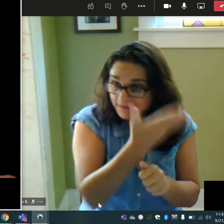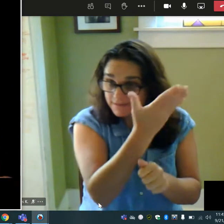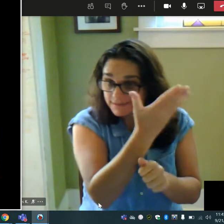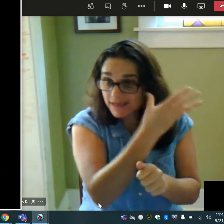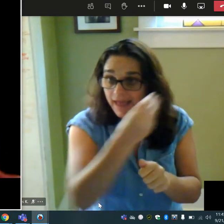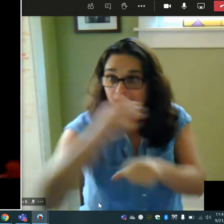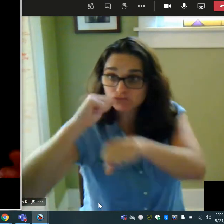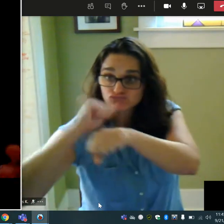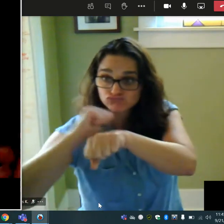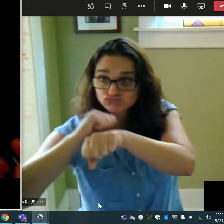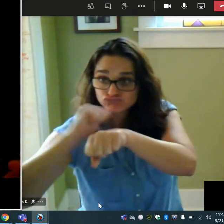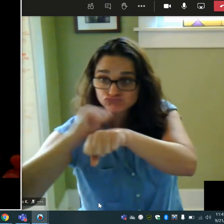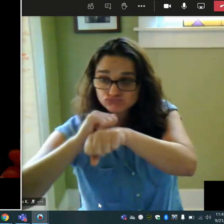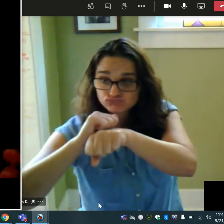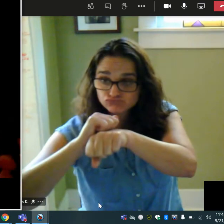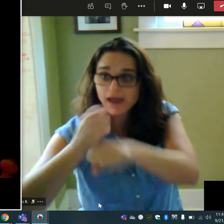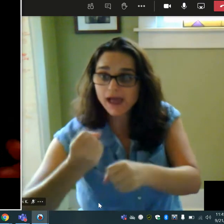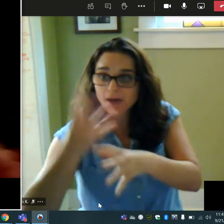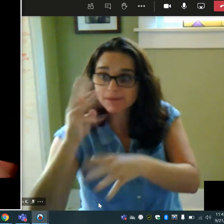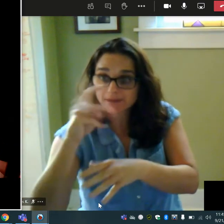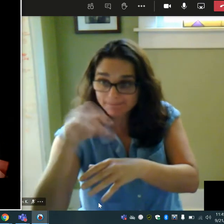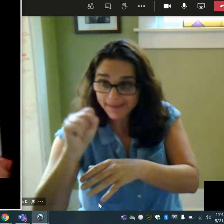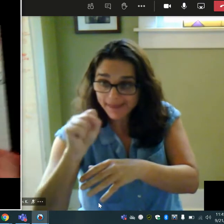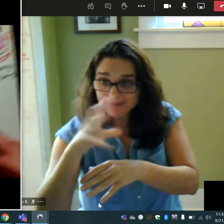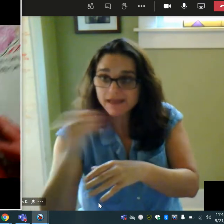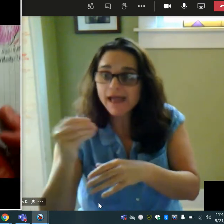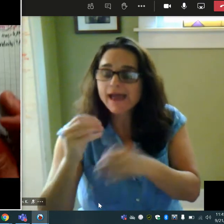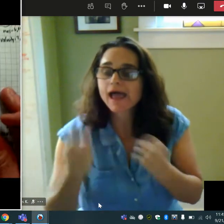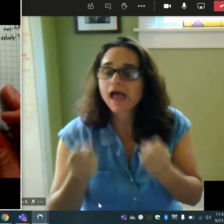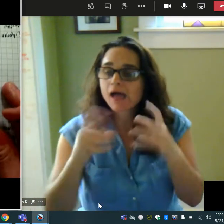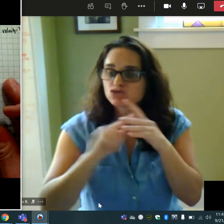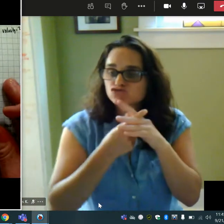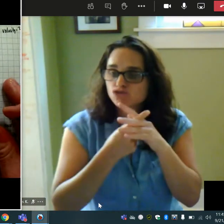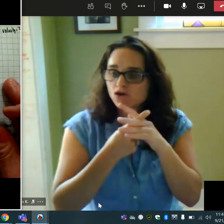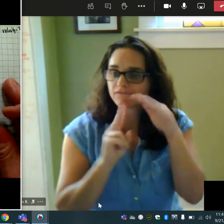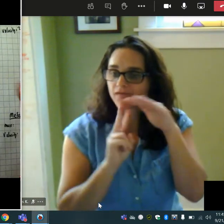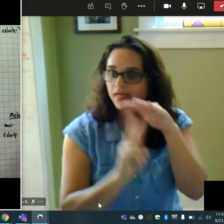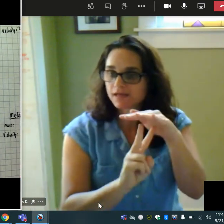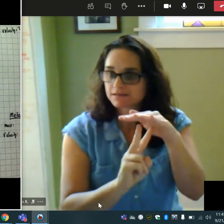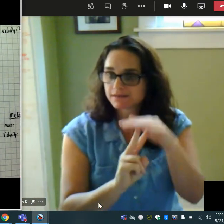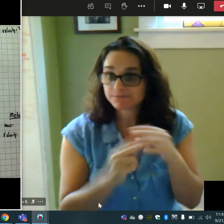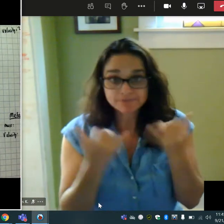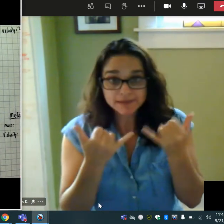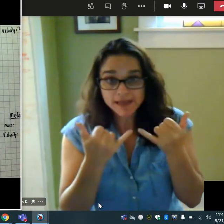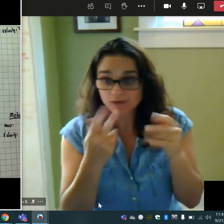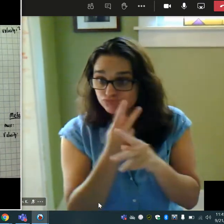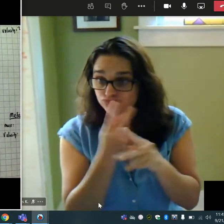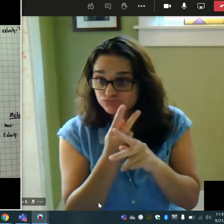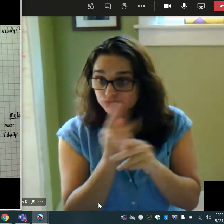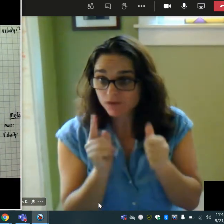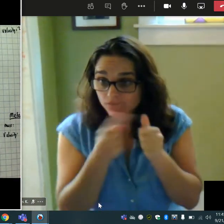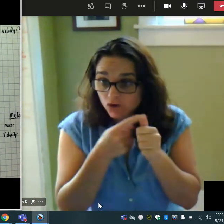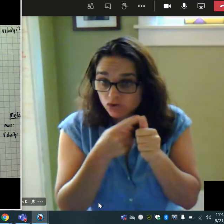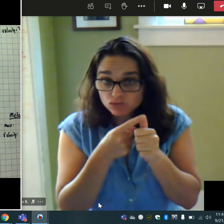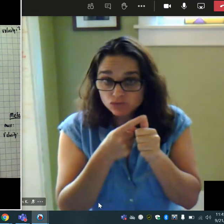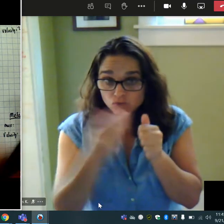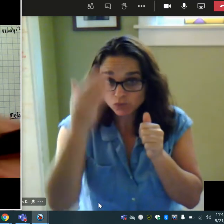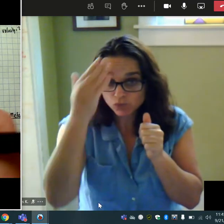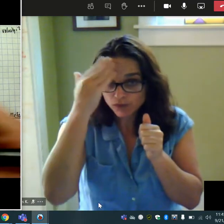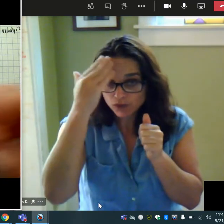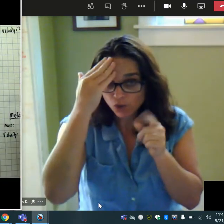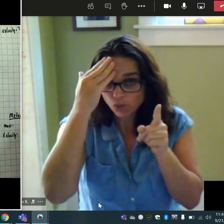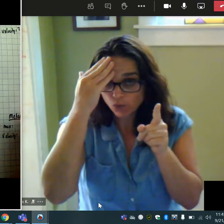starting velocities or speeds. So let's try to calculate this. First, we know that